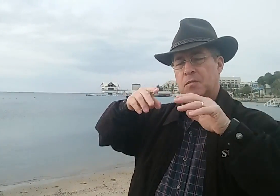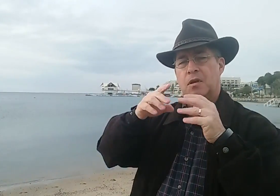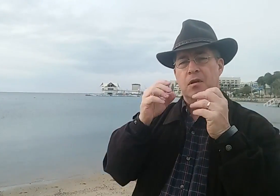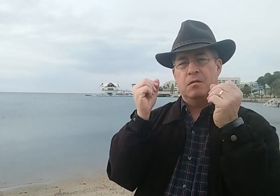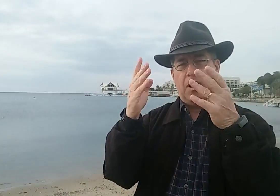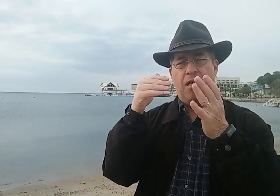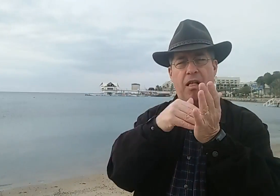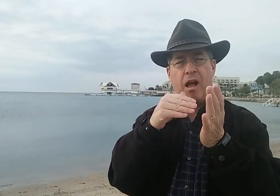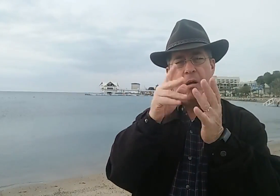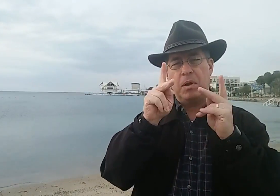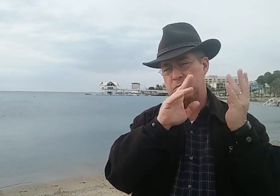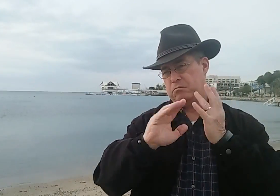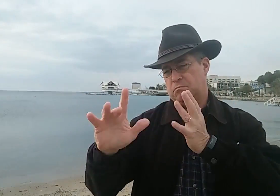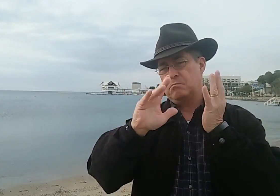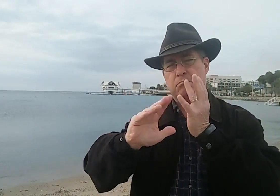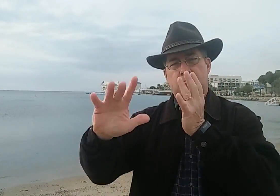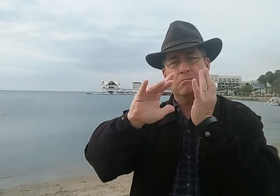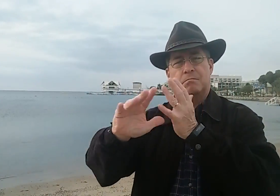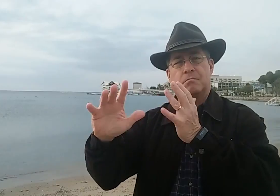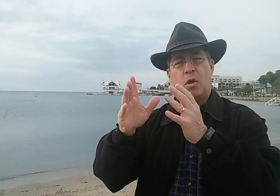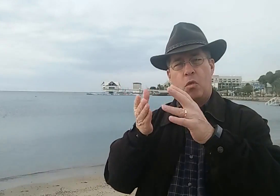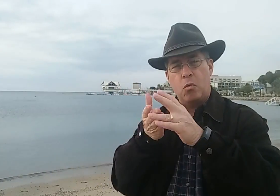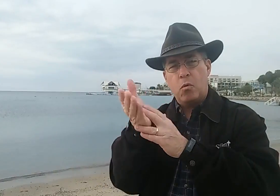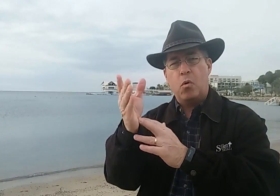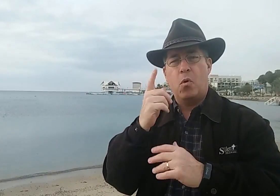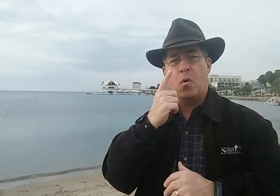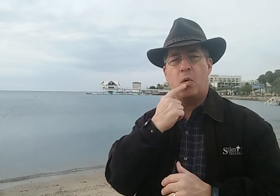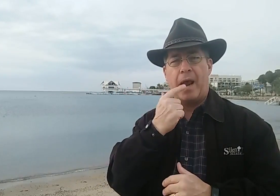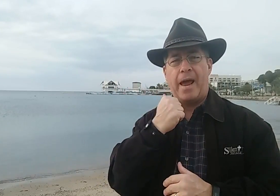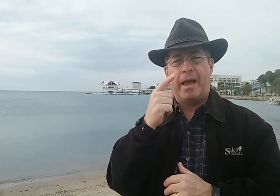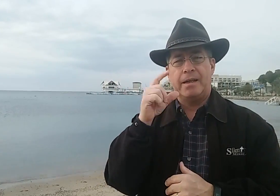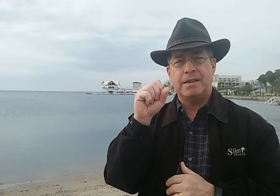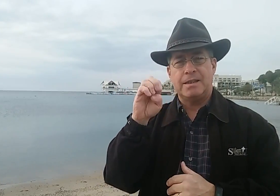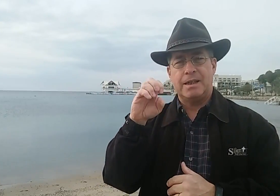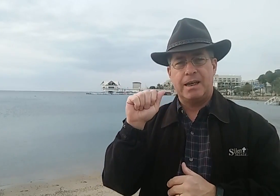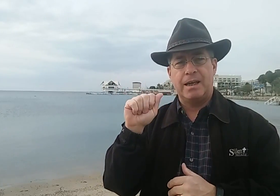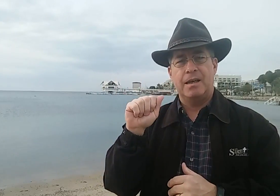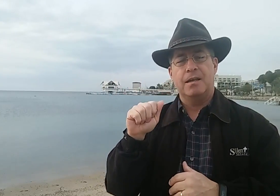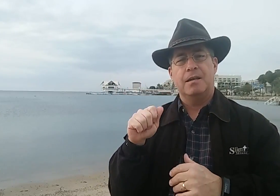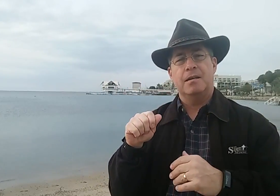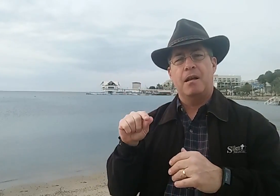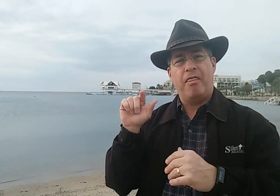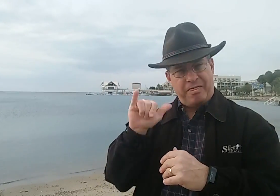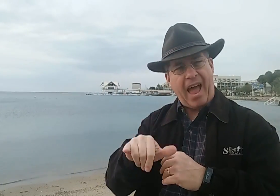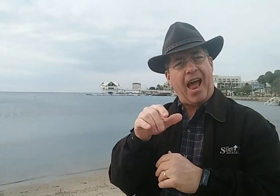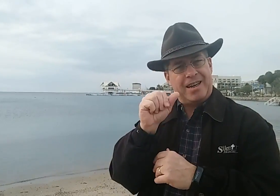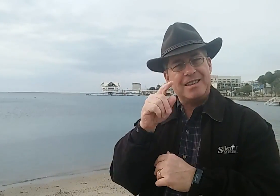parting, and thousands of people walked through the Red Sea. This is the Red Sea.